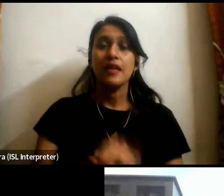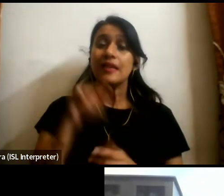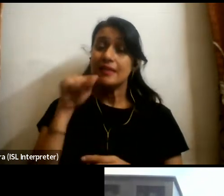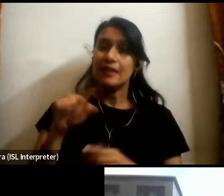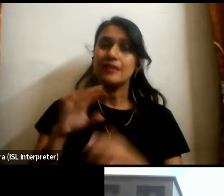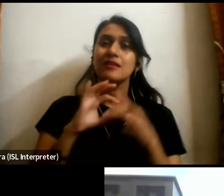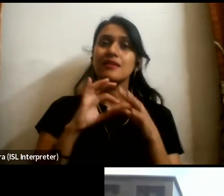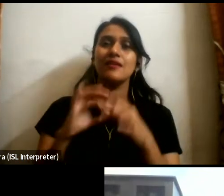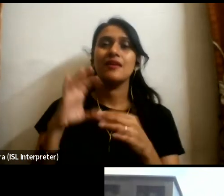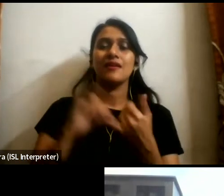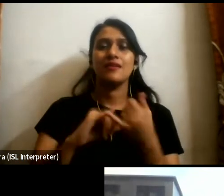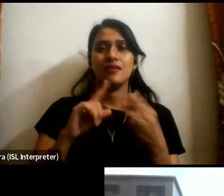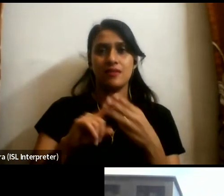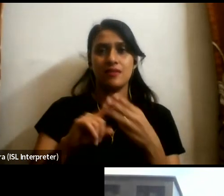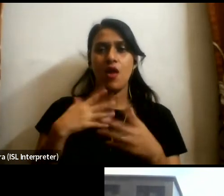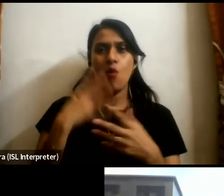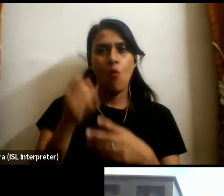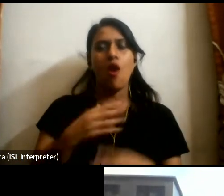ask the question,